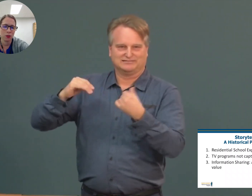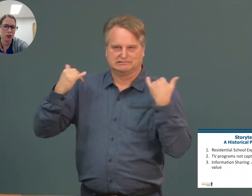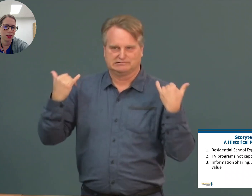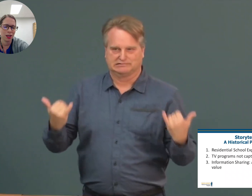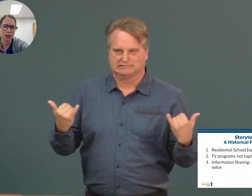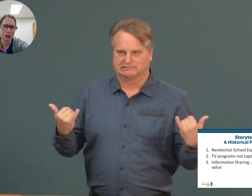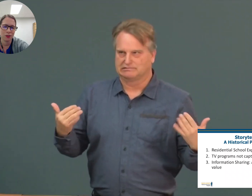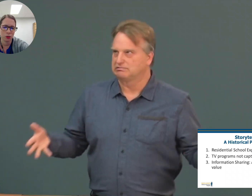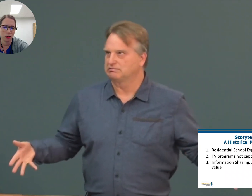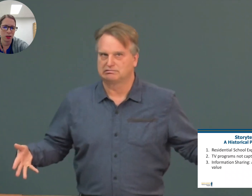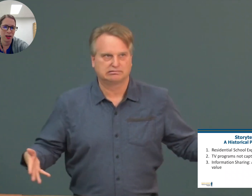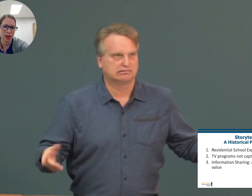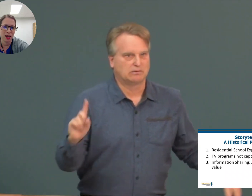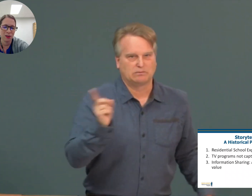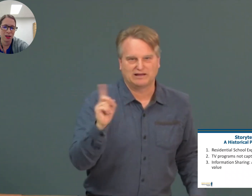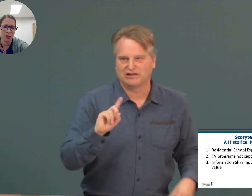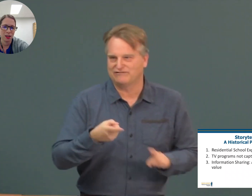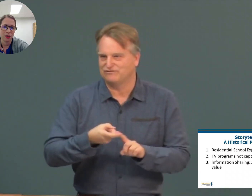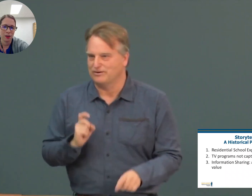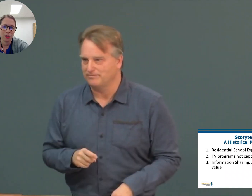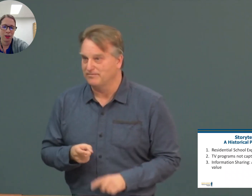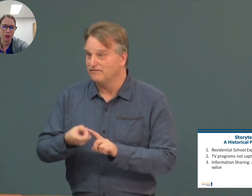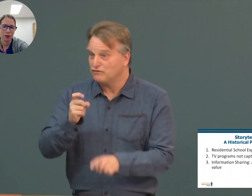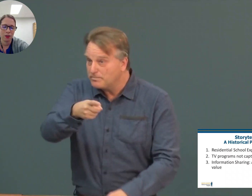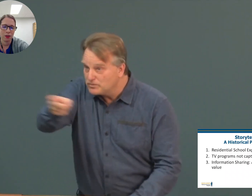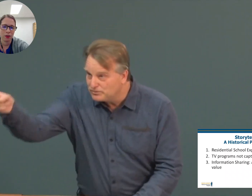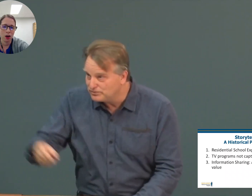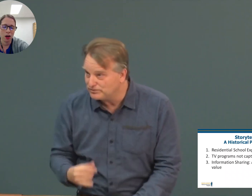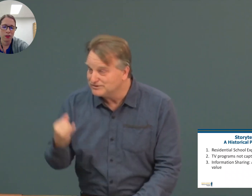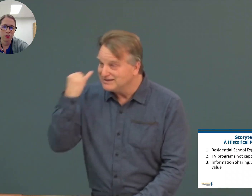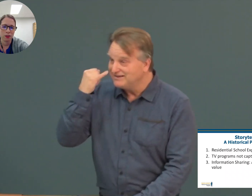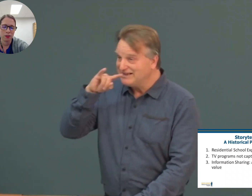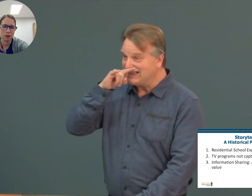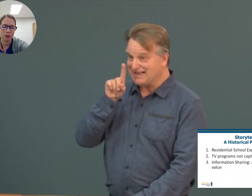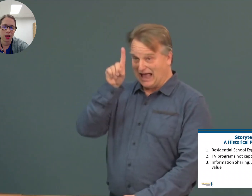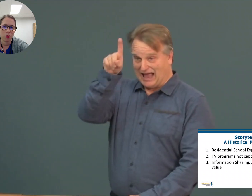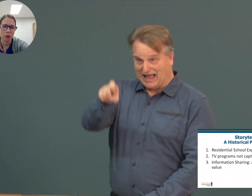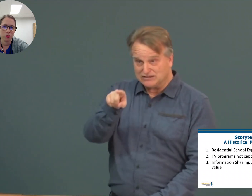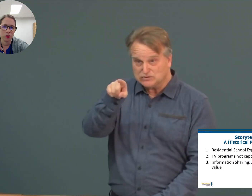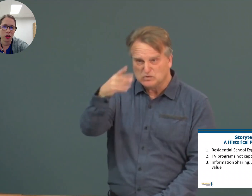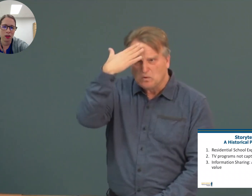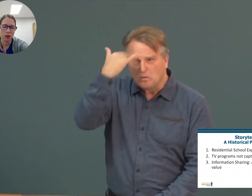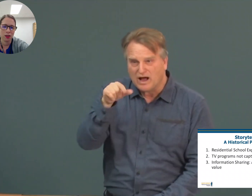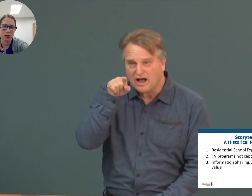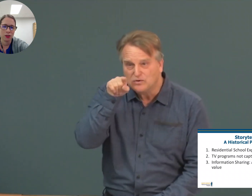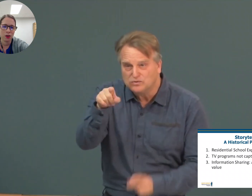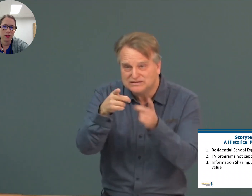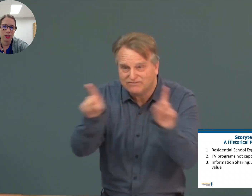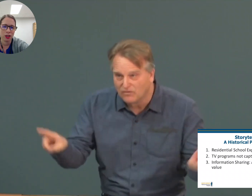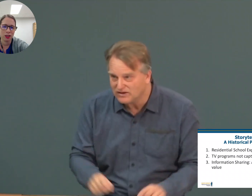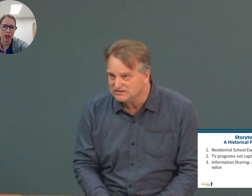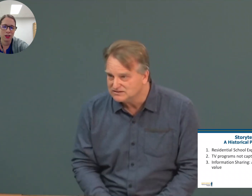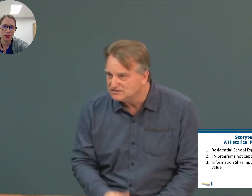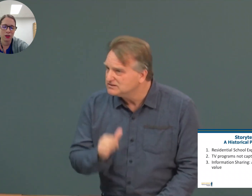schools, they got lots of stories, but now they're lost. They have almost no one. So if a deaf child asks you, why